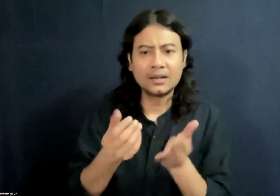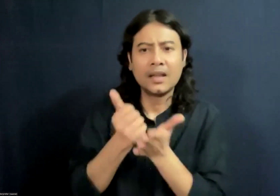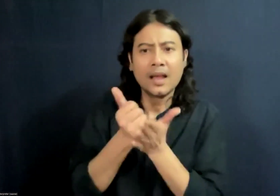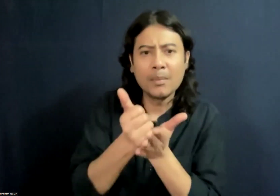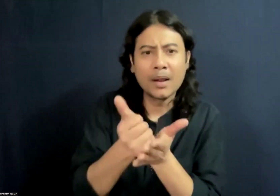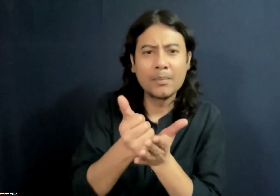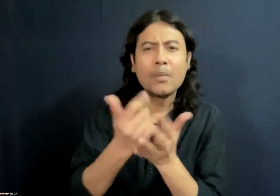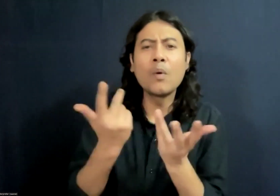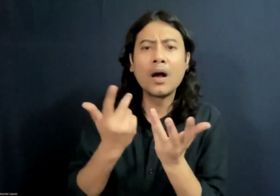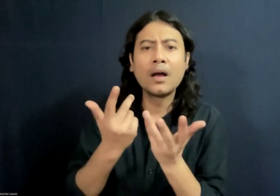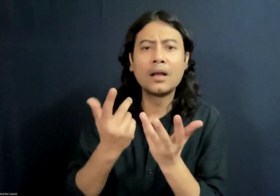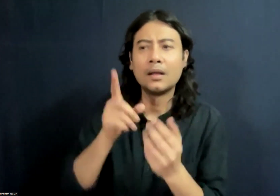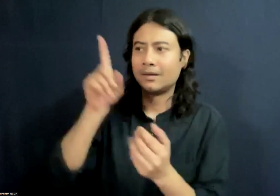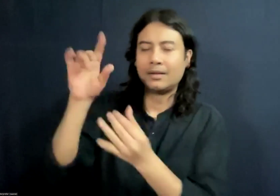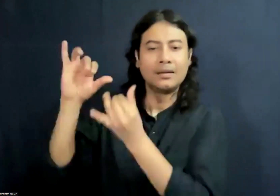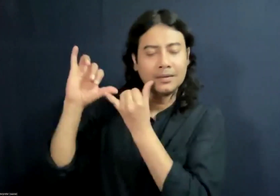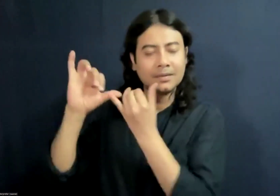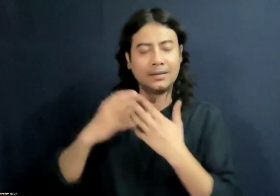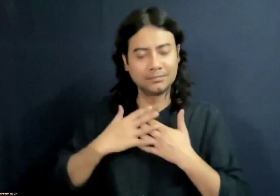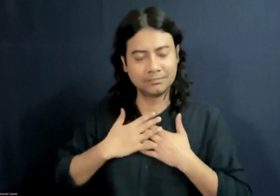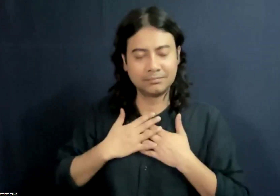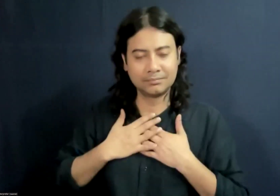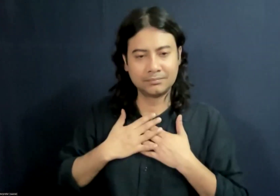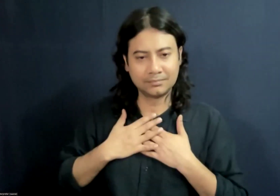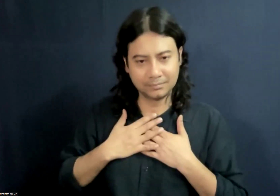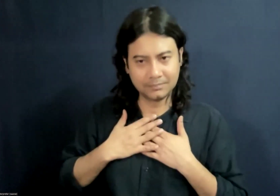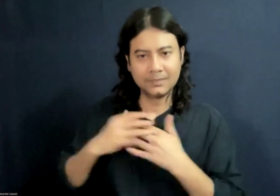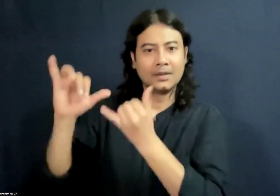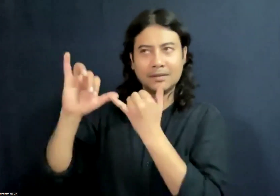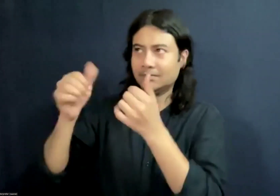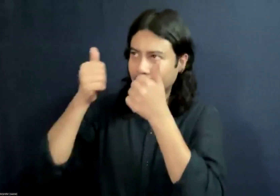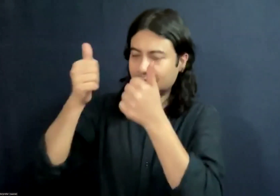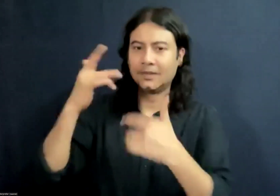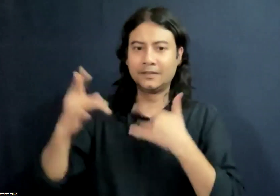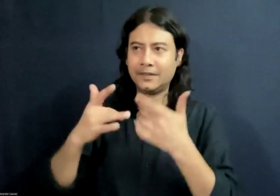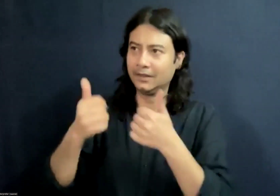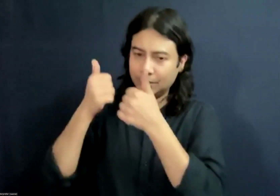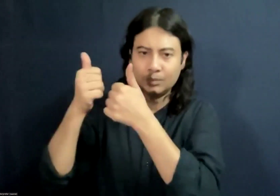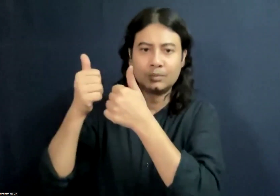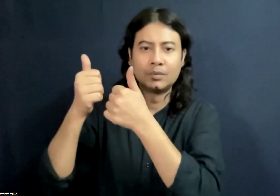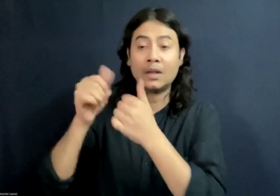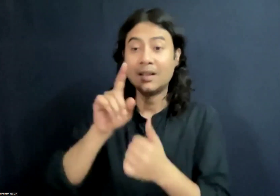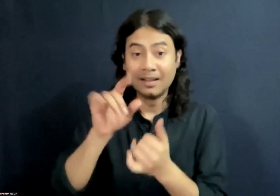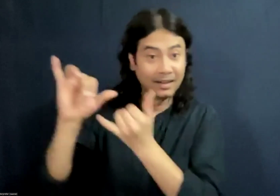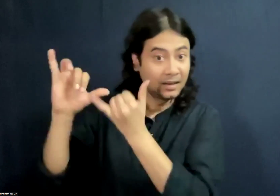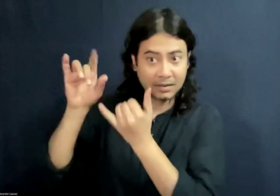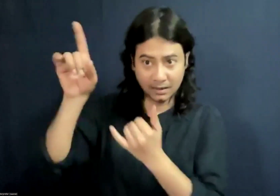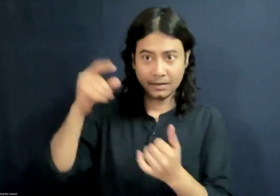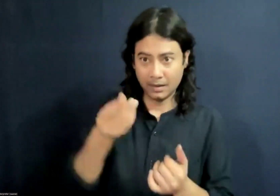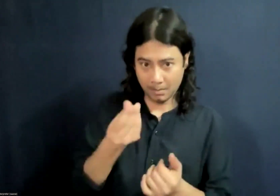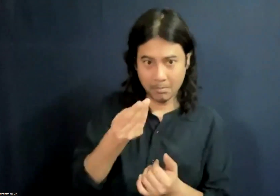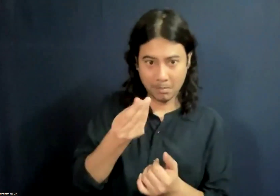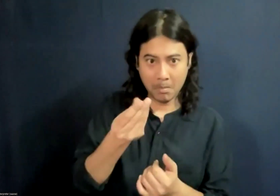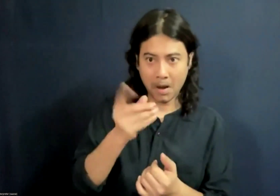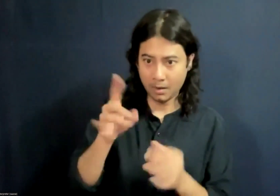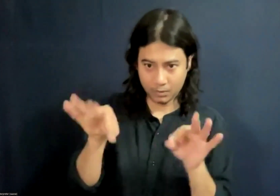But the point is, God does not need anything from us. He's